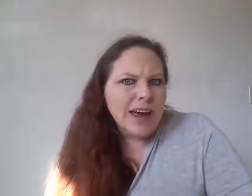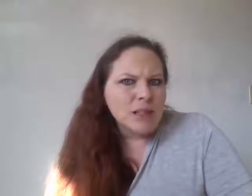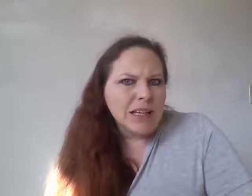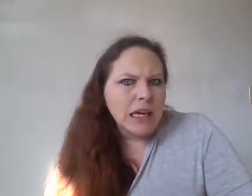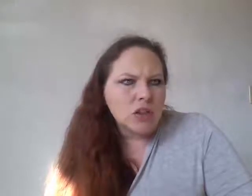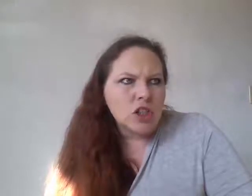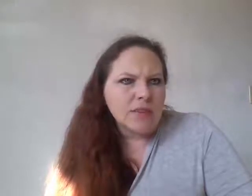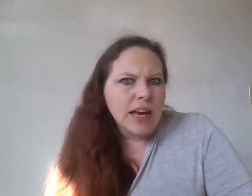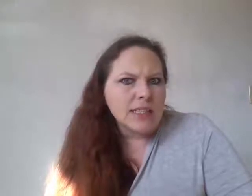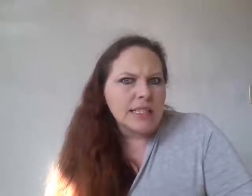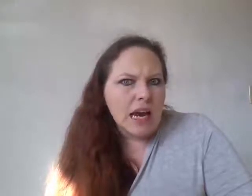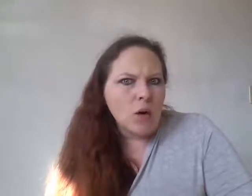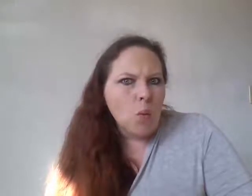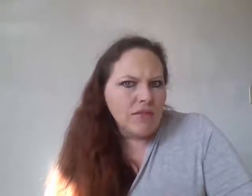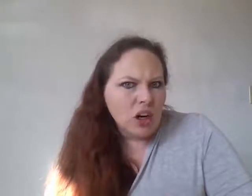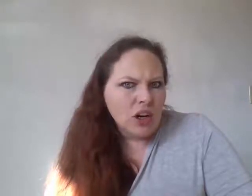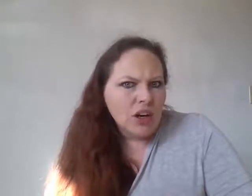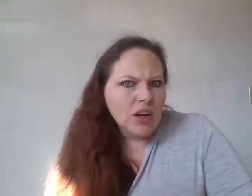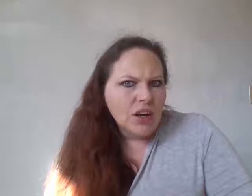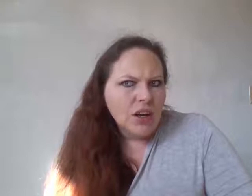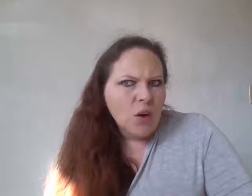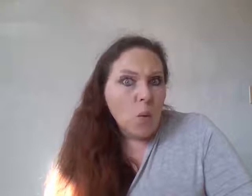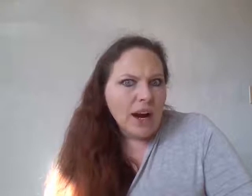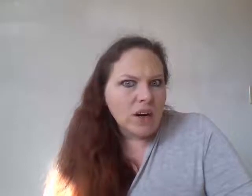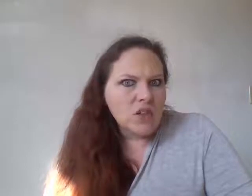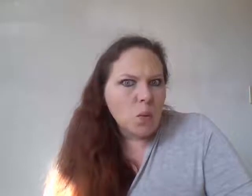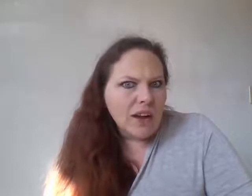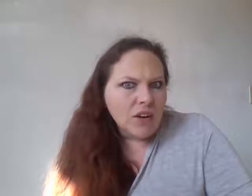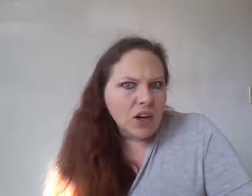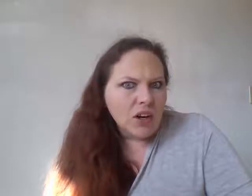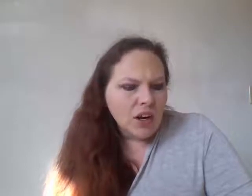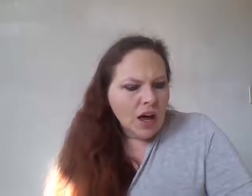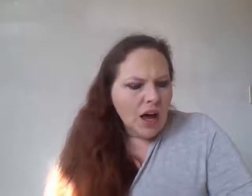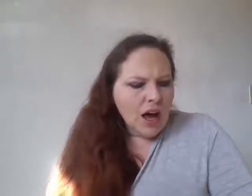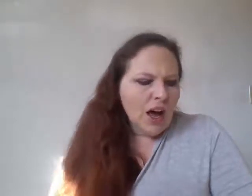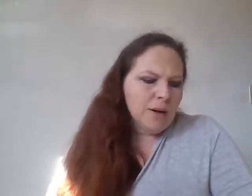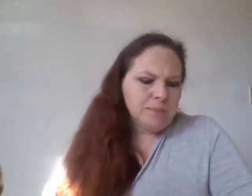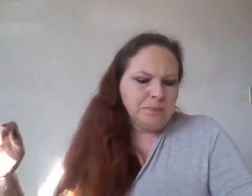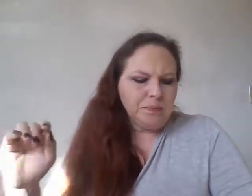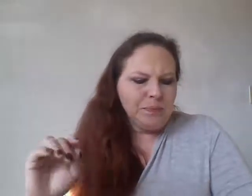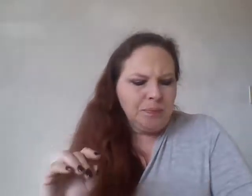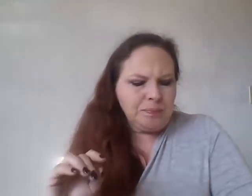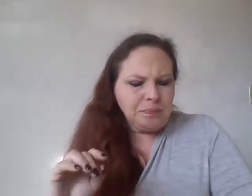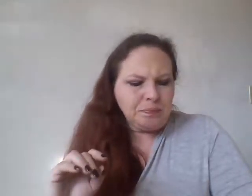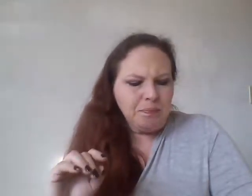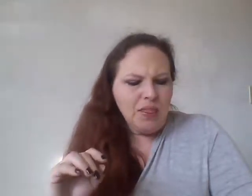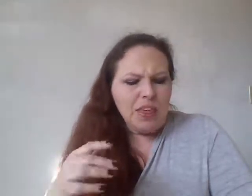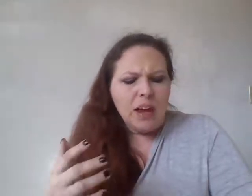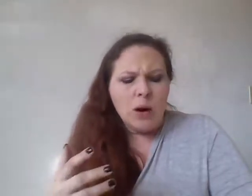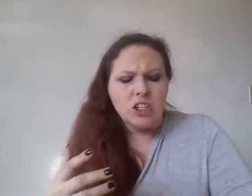be legal, she would have had to sign a waiver. Where's the waiver? They then questioned him